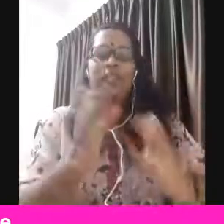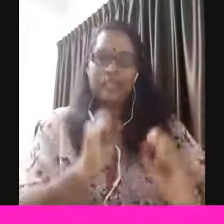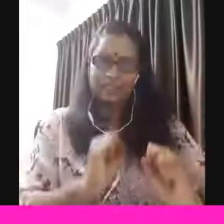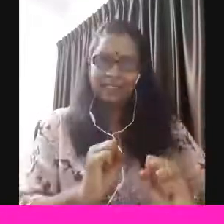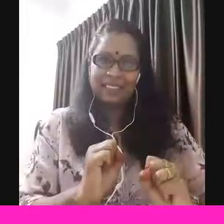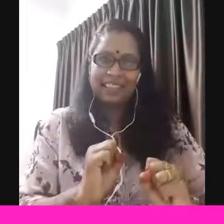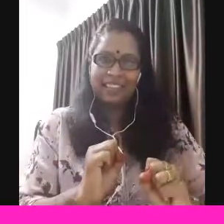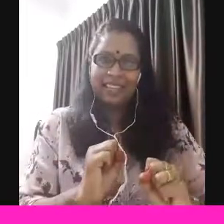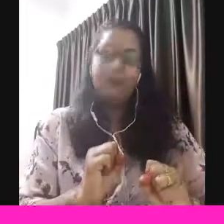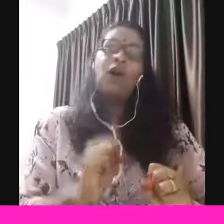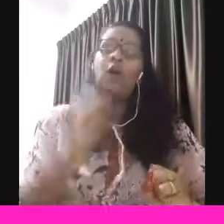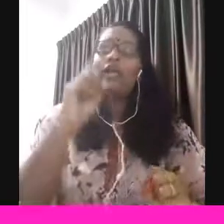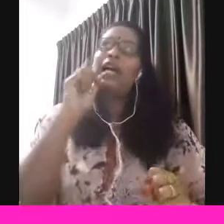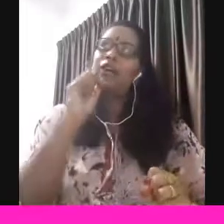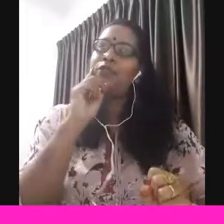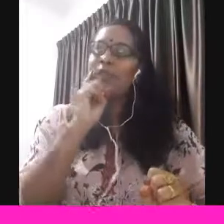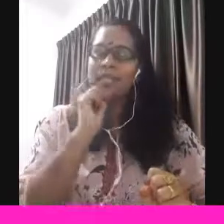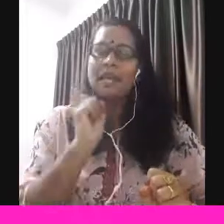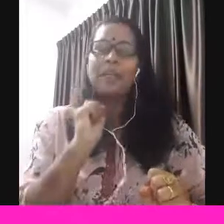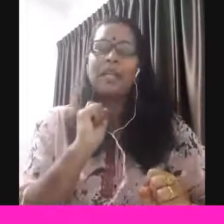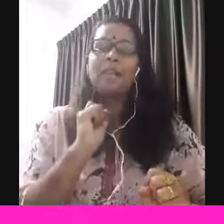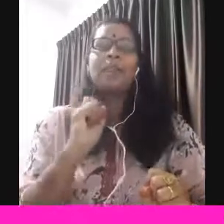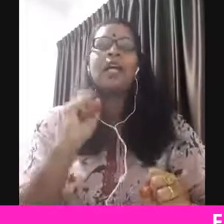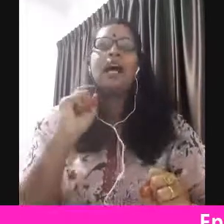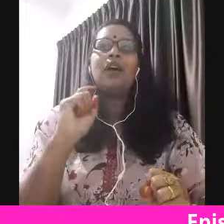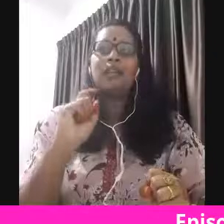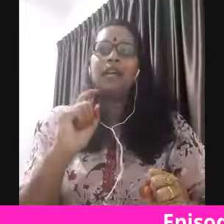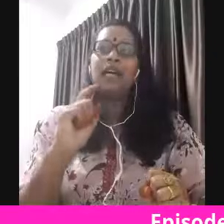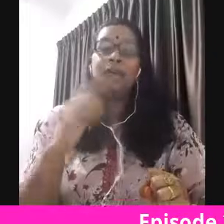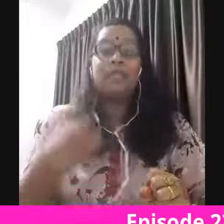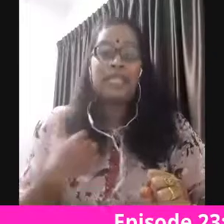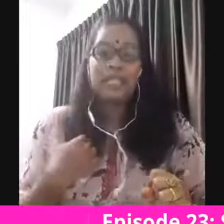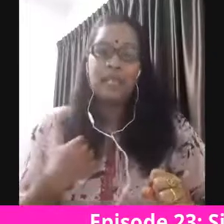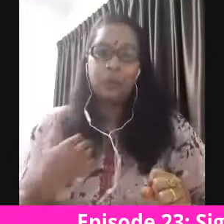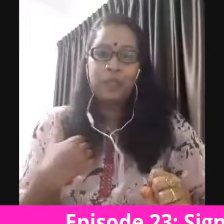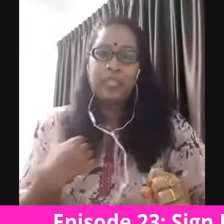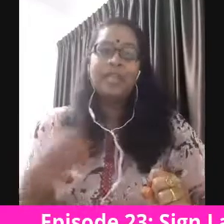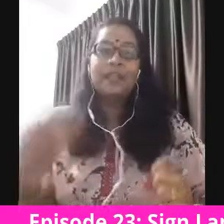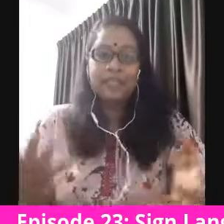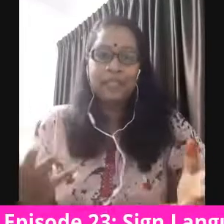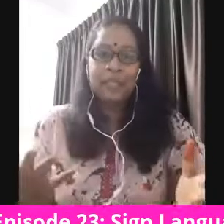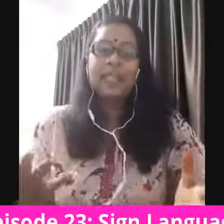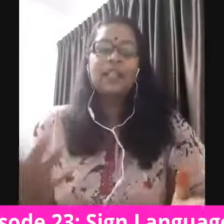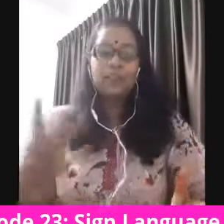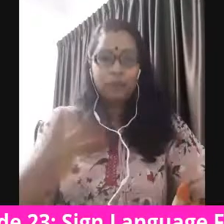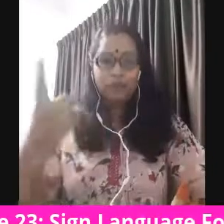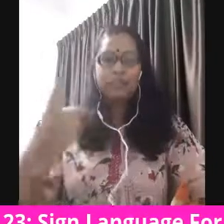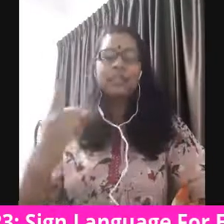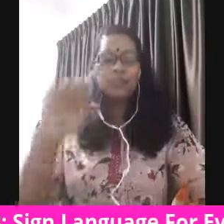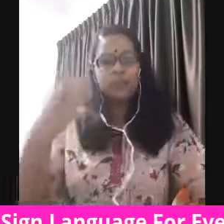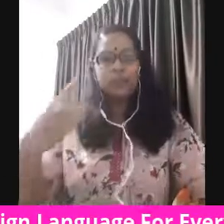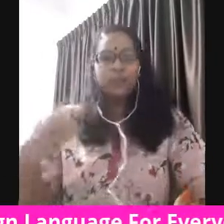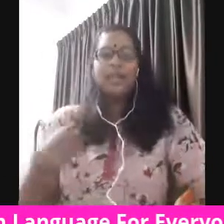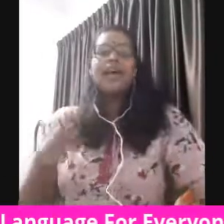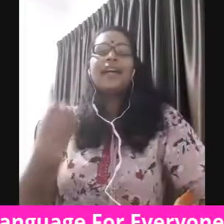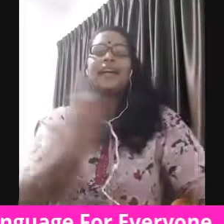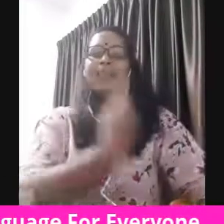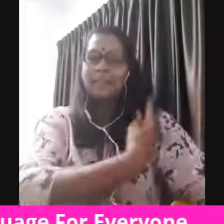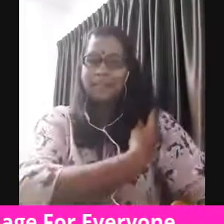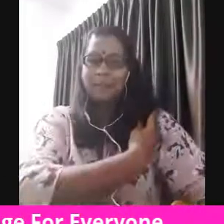explain everything. Okay, for example, okay, kita. So we will just